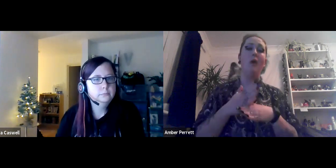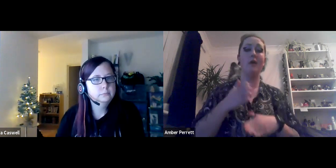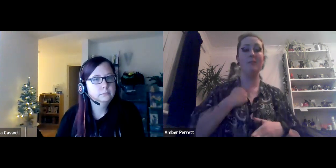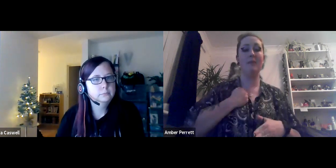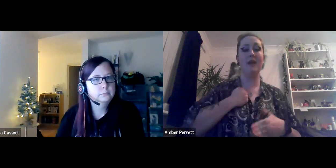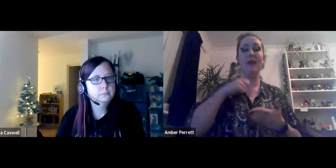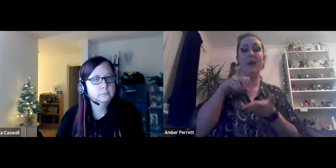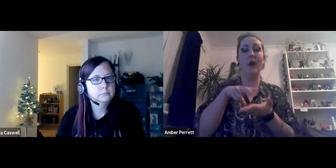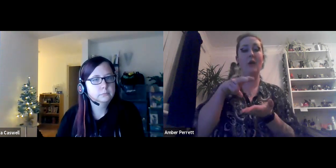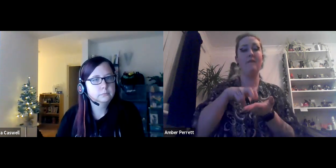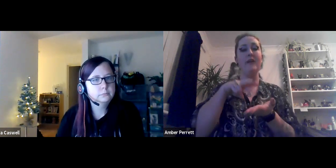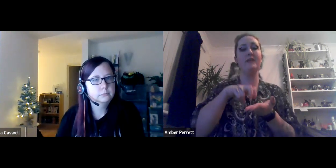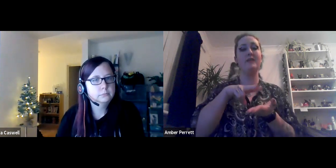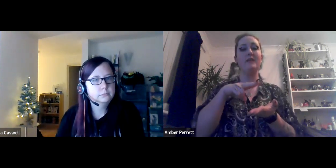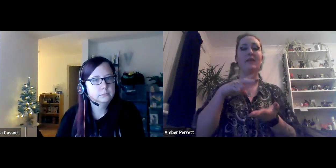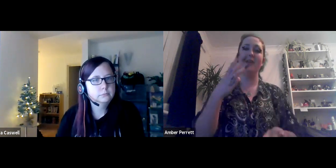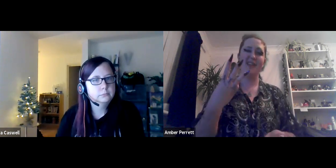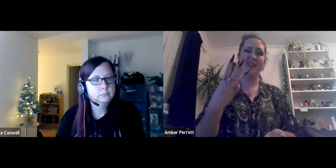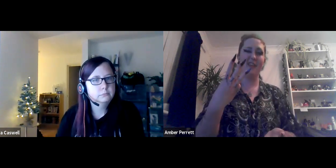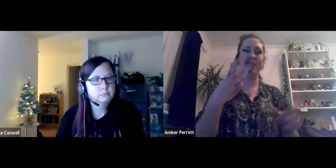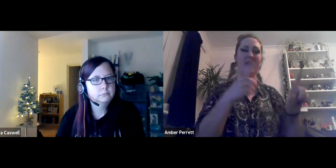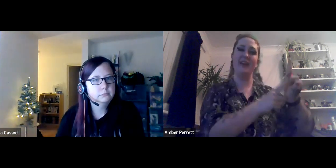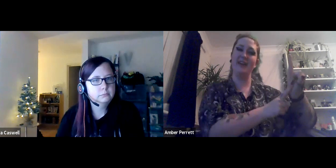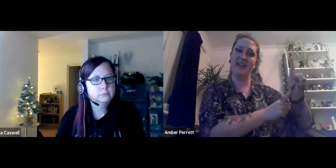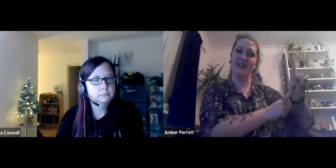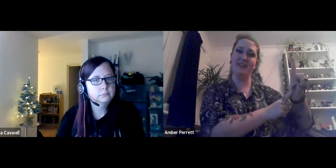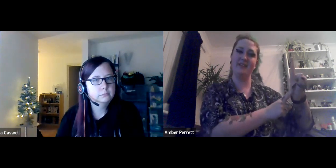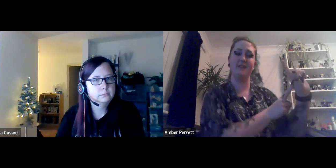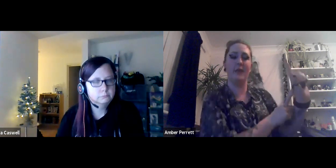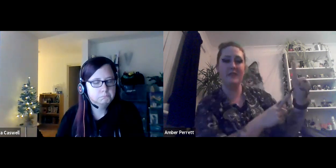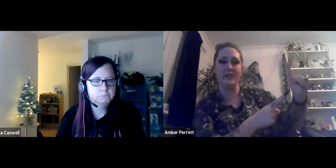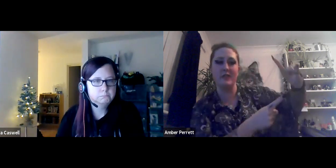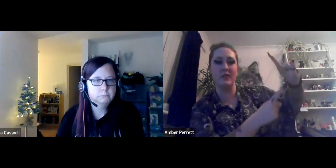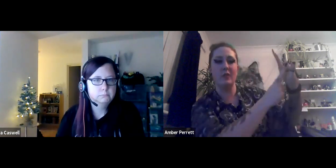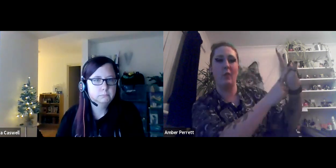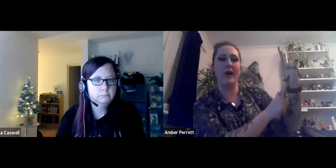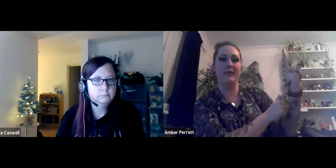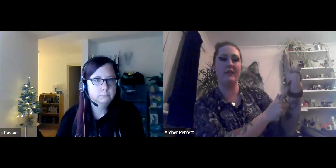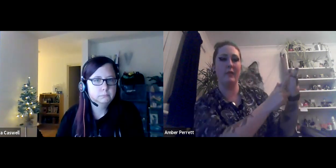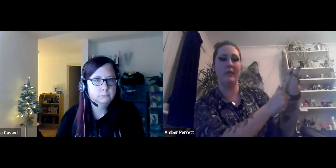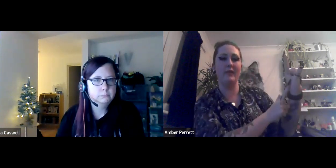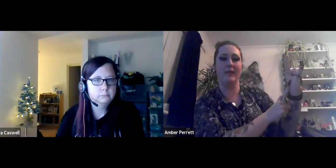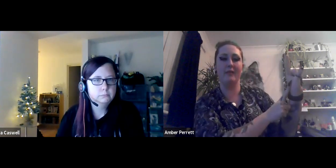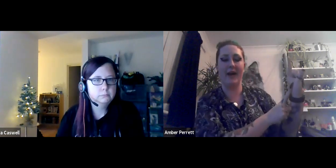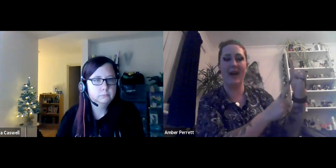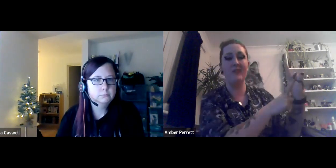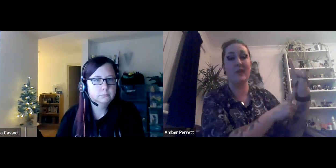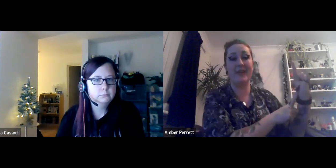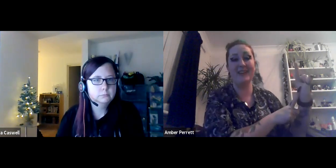Work, me, office, 3 years. So you obviously just do the Y and draw the finger down. So